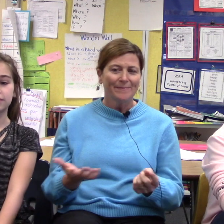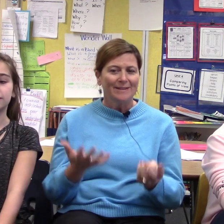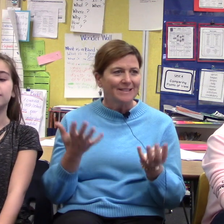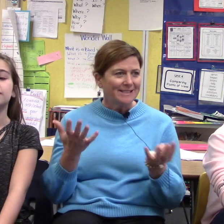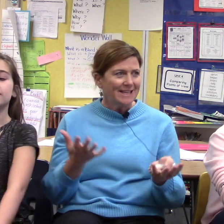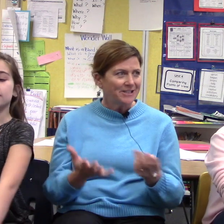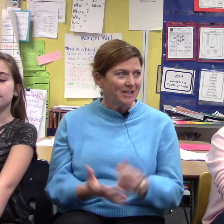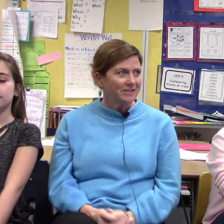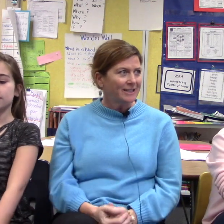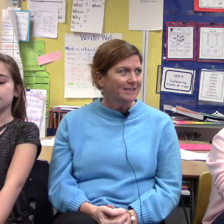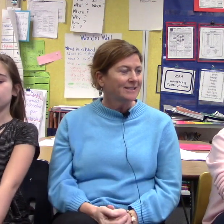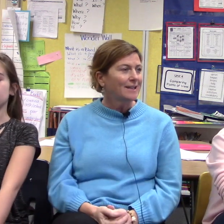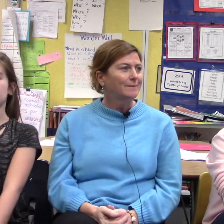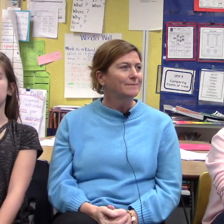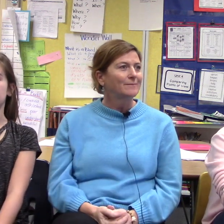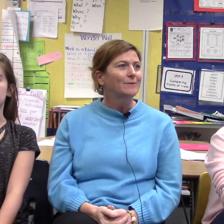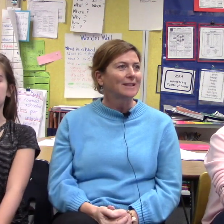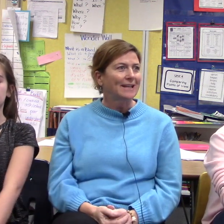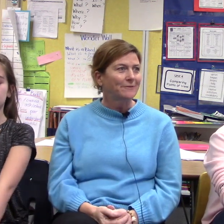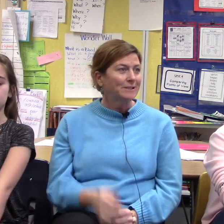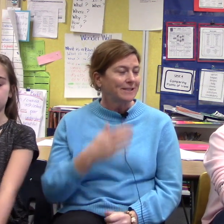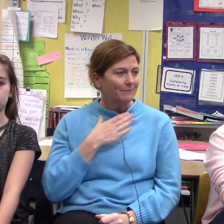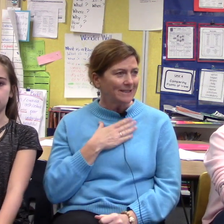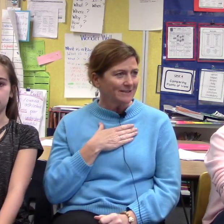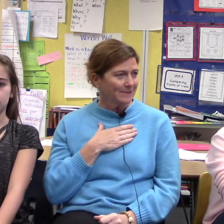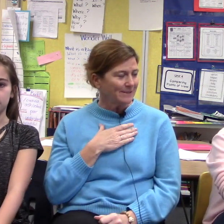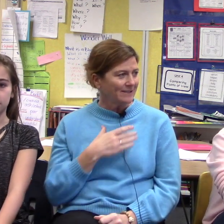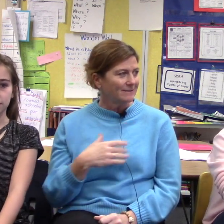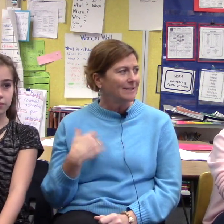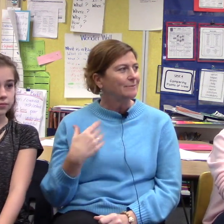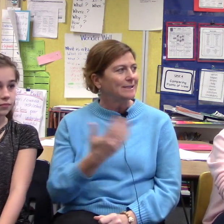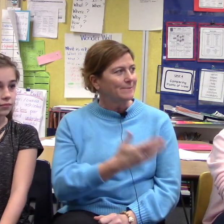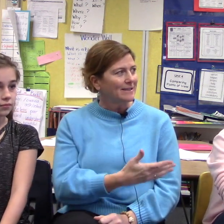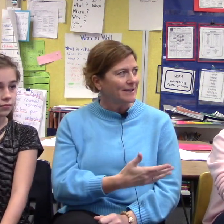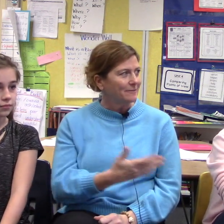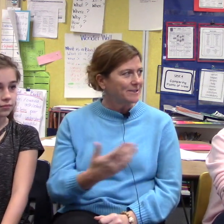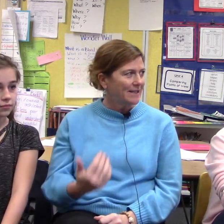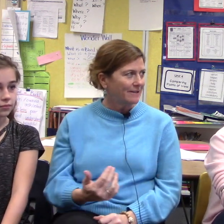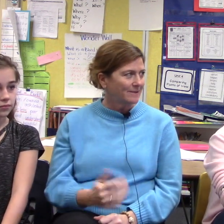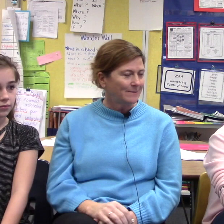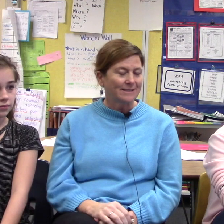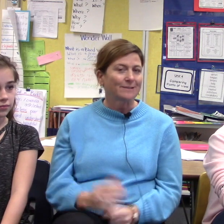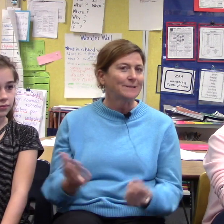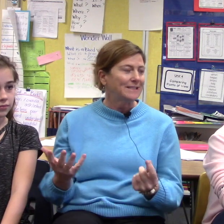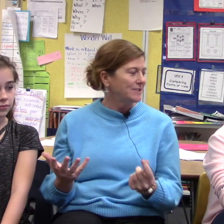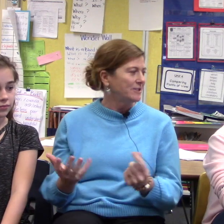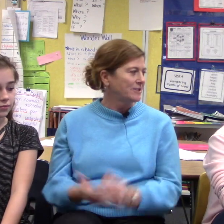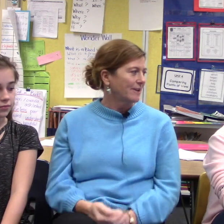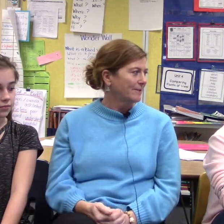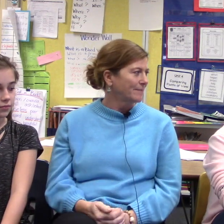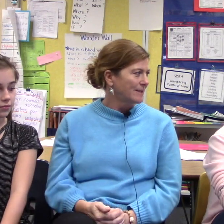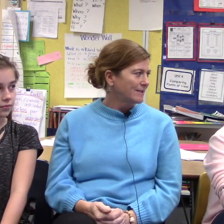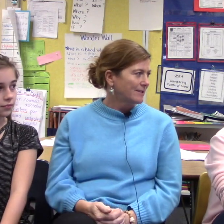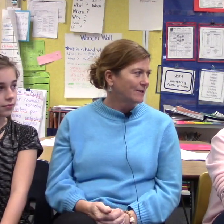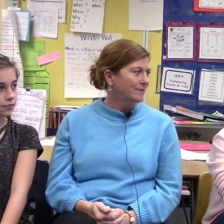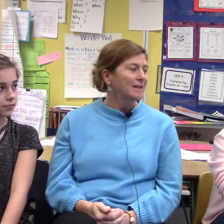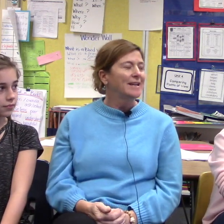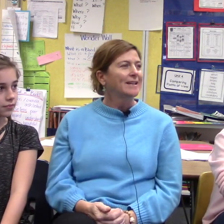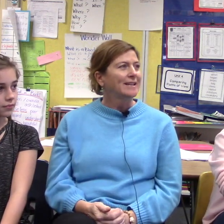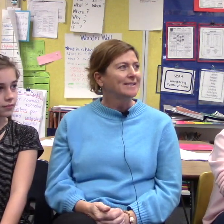The DHH kids come with a language that we don't speak, and we speak a language they don't speak, so we teach each other. So kids that